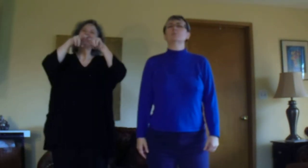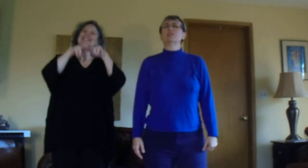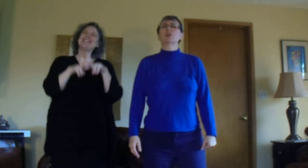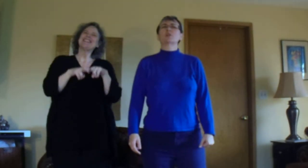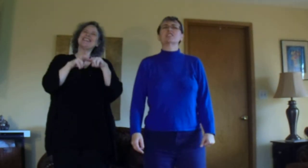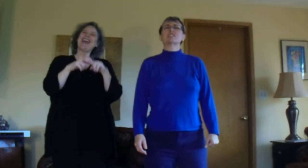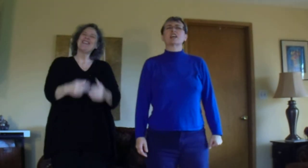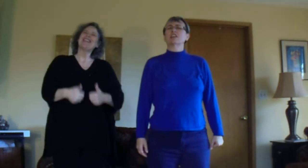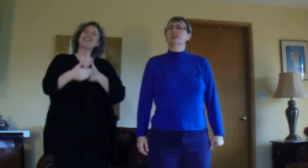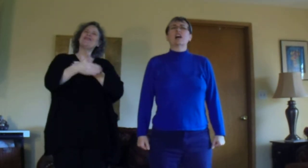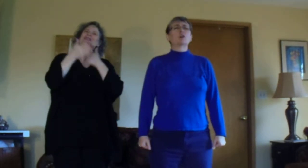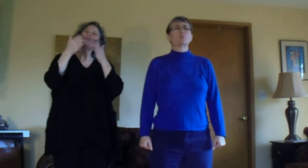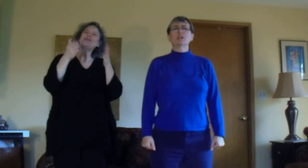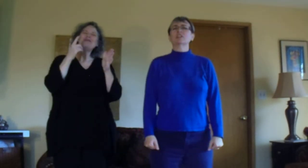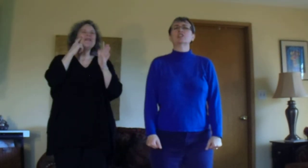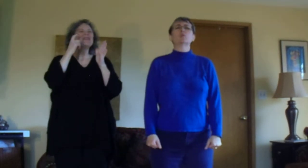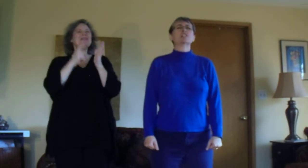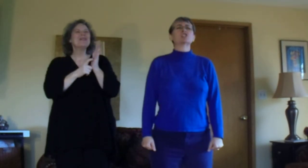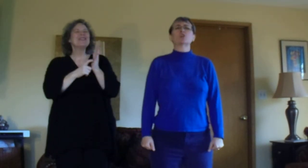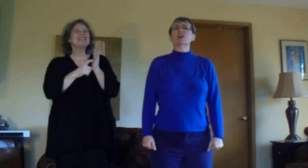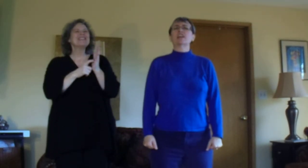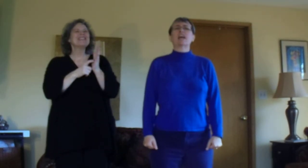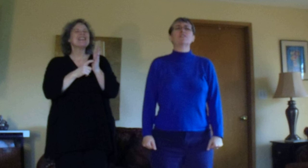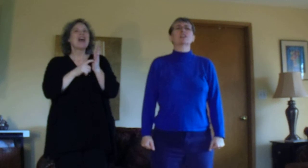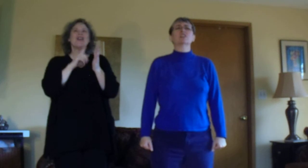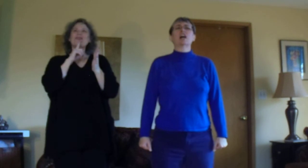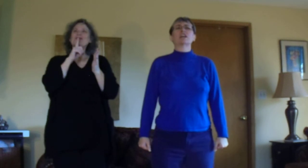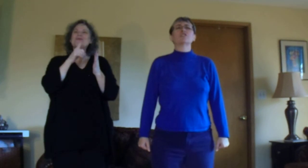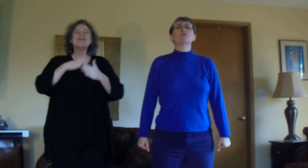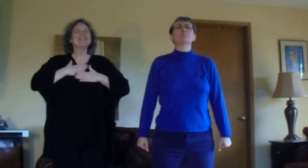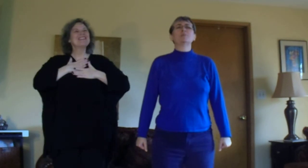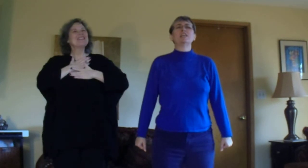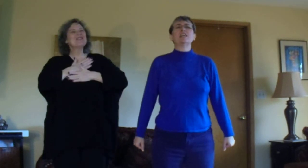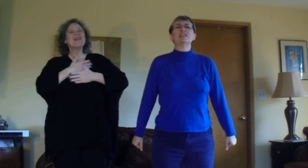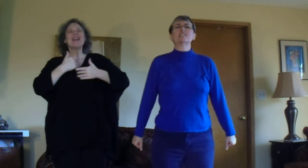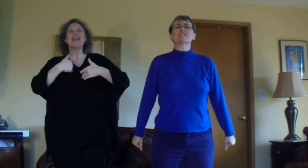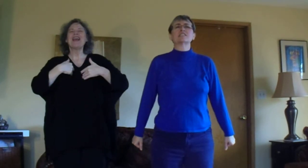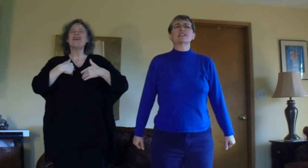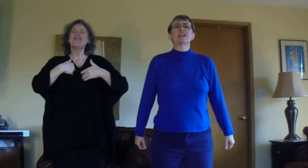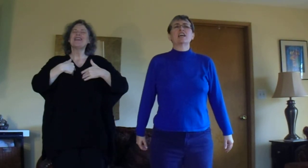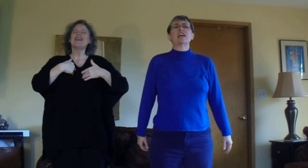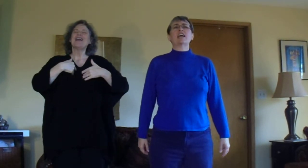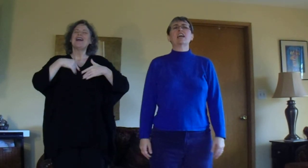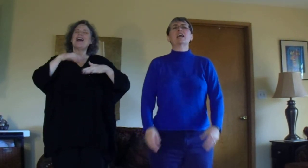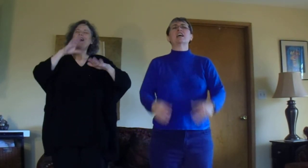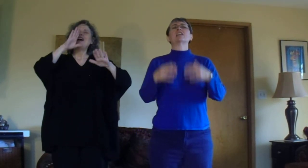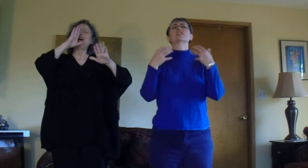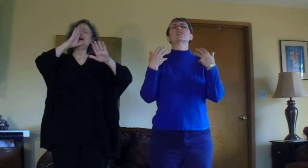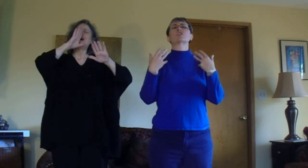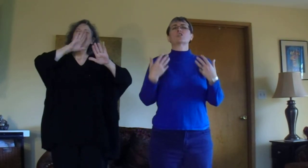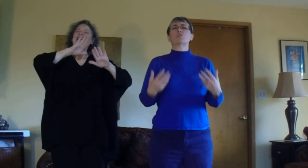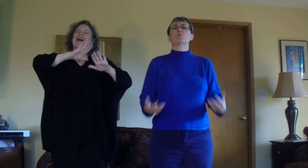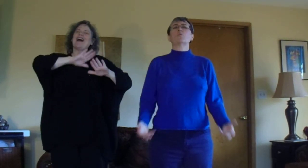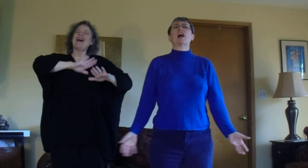and notice I really do enjoy having a lot of peace and